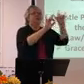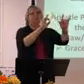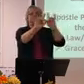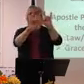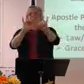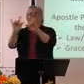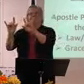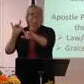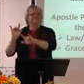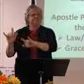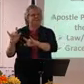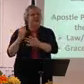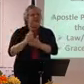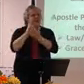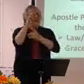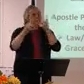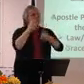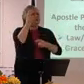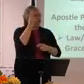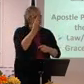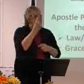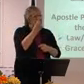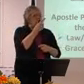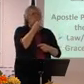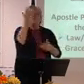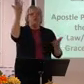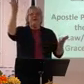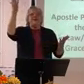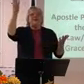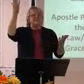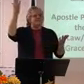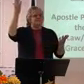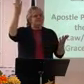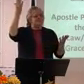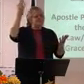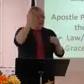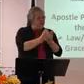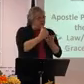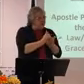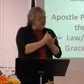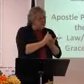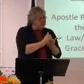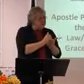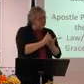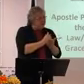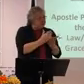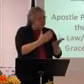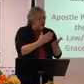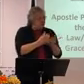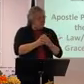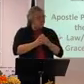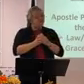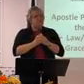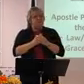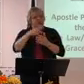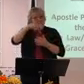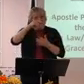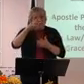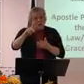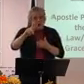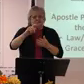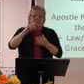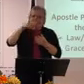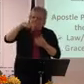us and help people understand who God really is. Amen? Amen. So, Paul writes